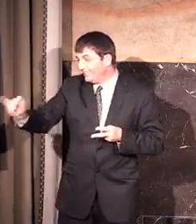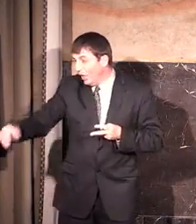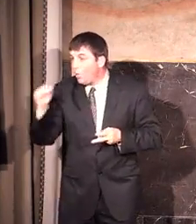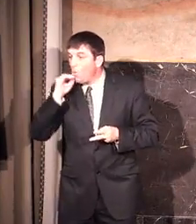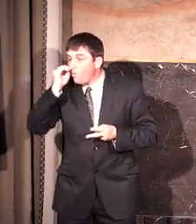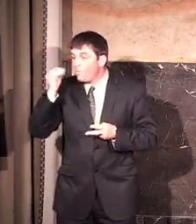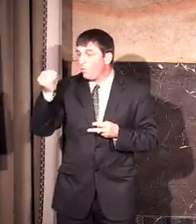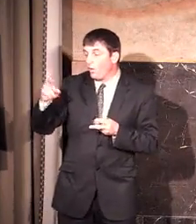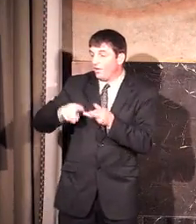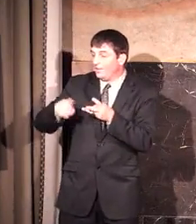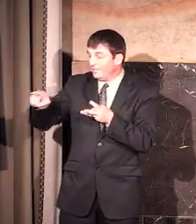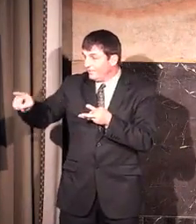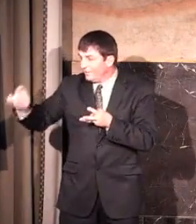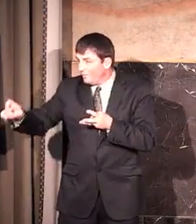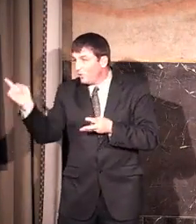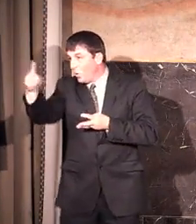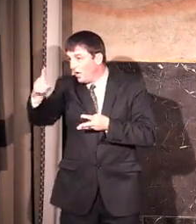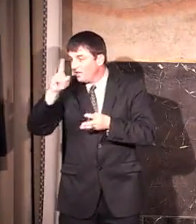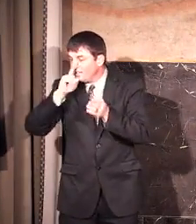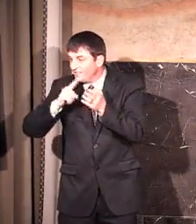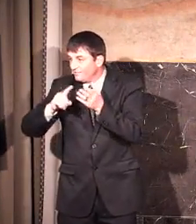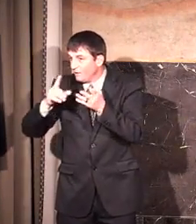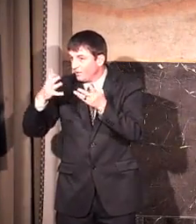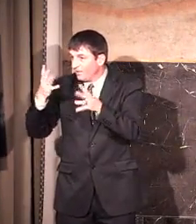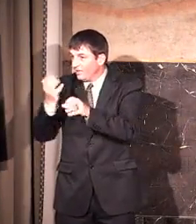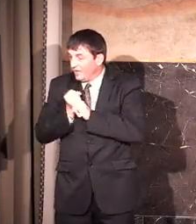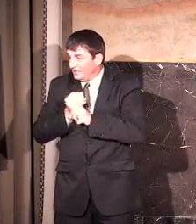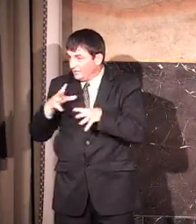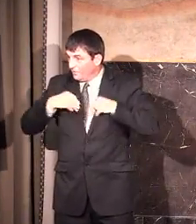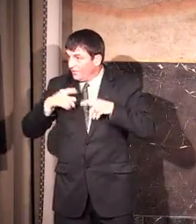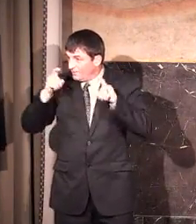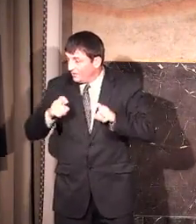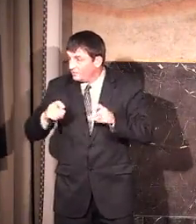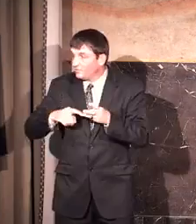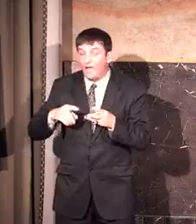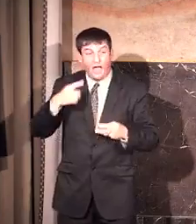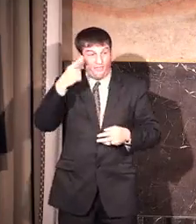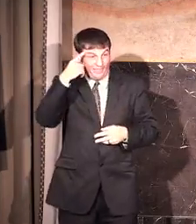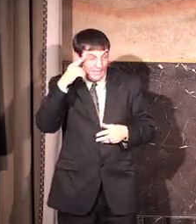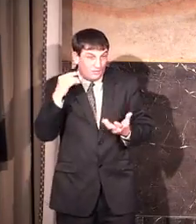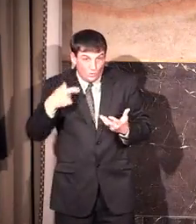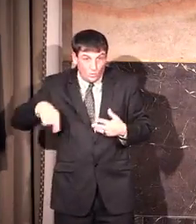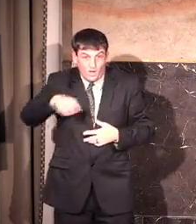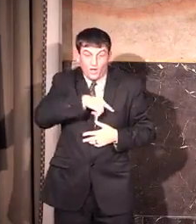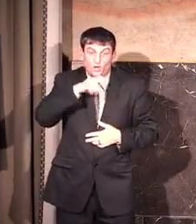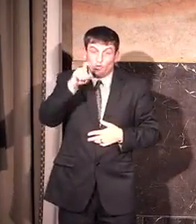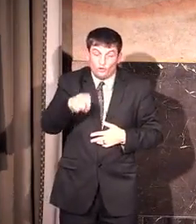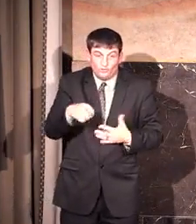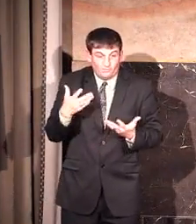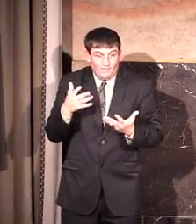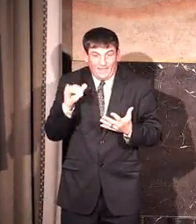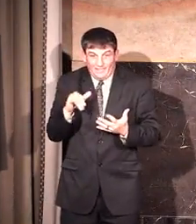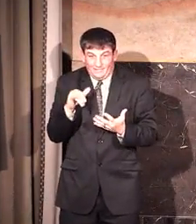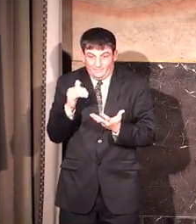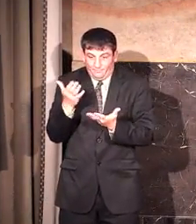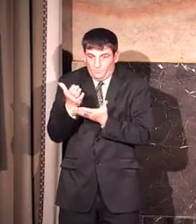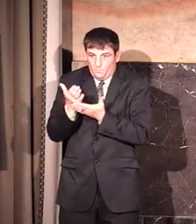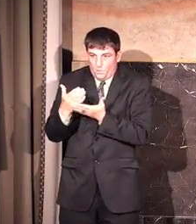an extension of just being a good neighbor, I think. And we all need to know that it's just the nature of a